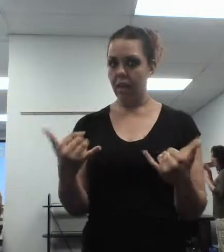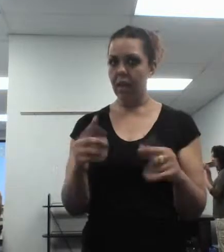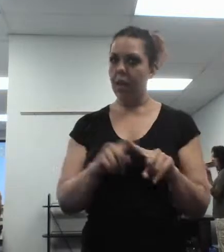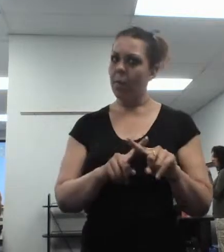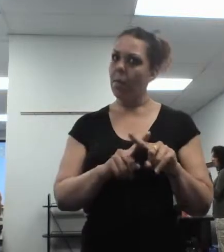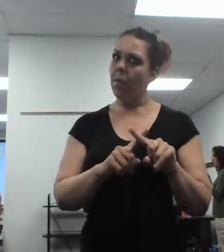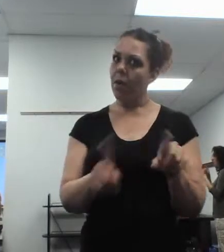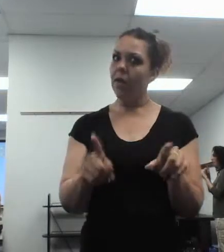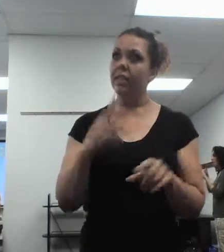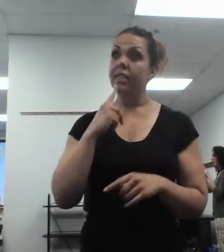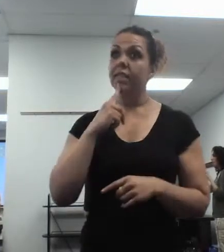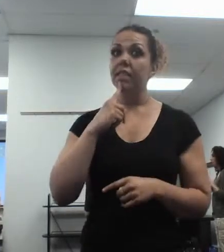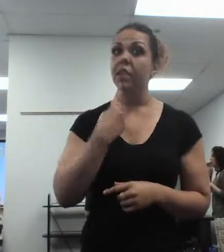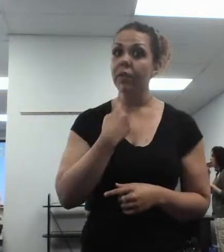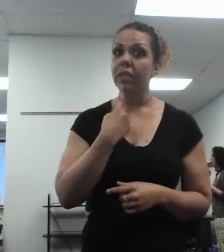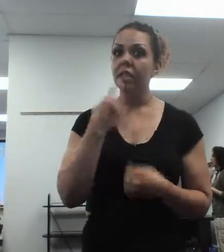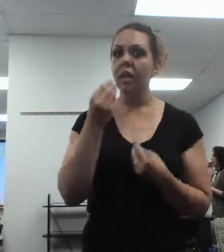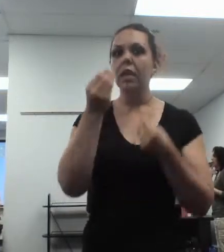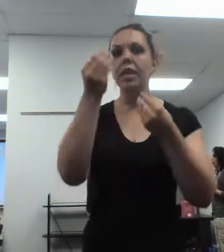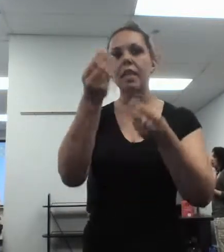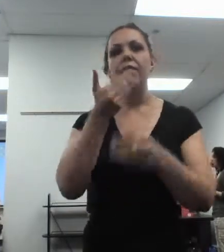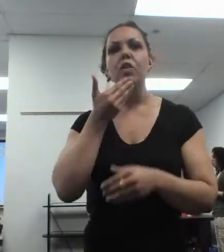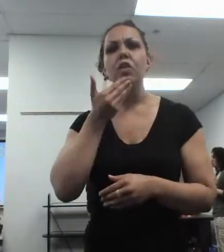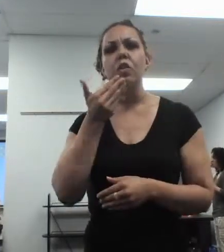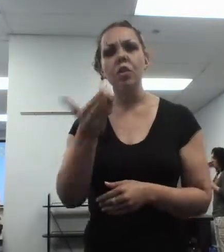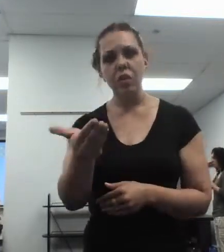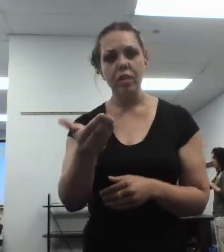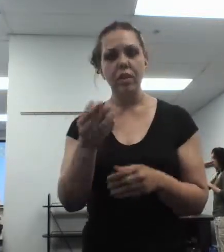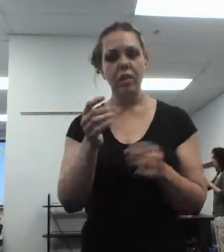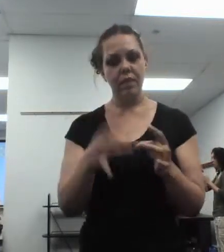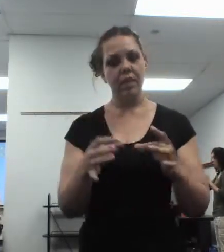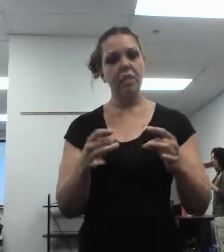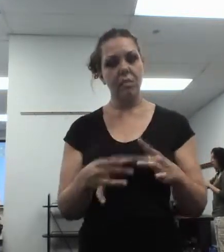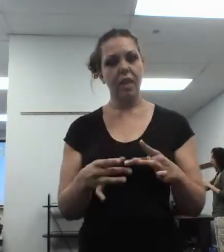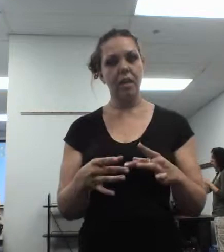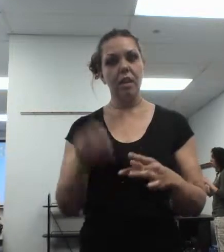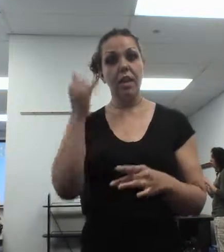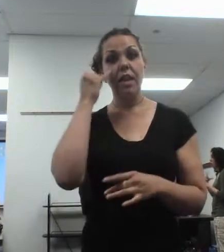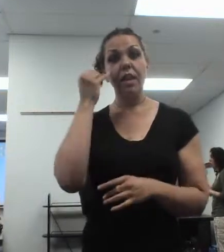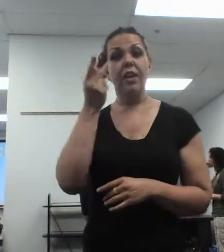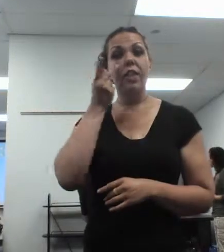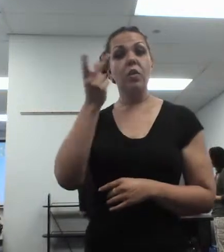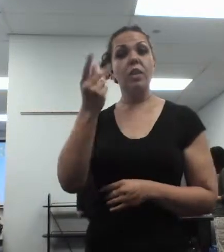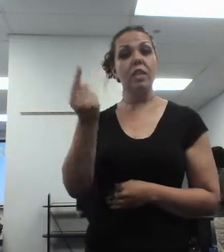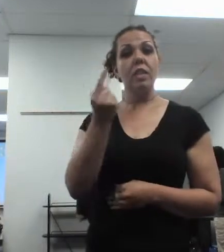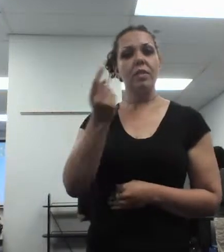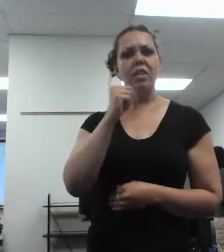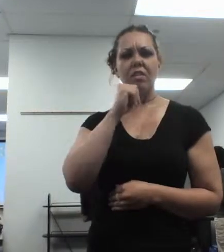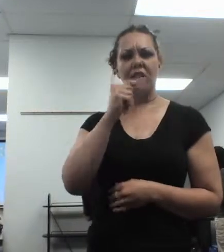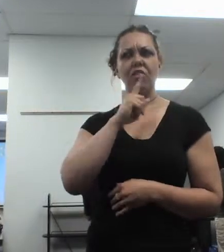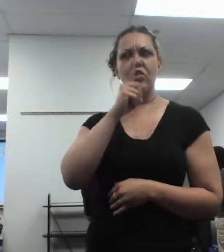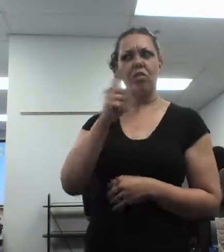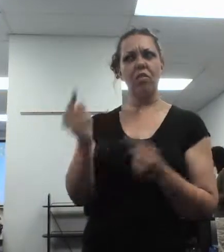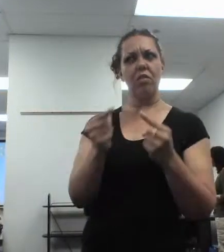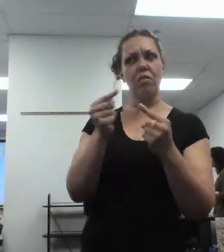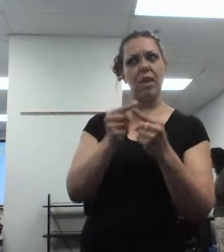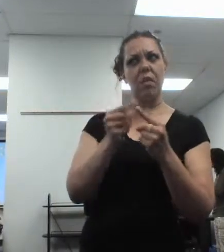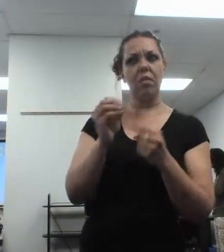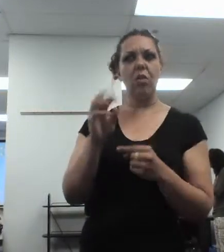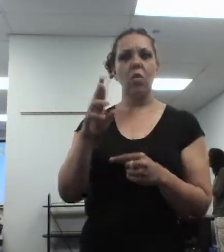help them get better, okay? If you see something that you're not sure about, or a sign or something, make sure you write it down. So then when you're done, you can sit